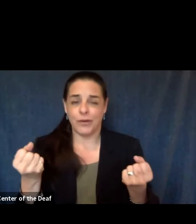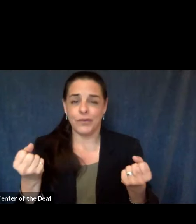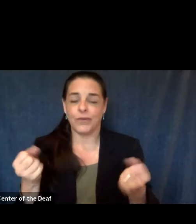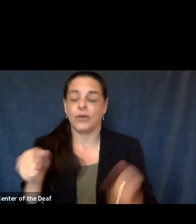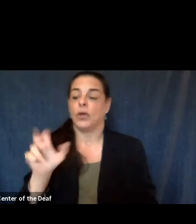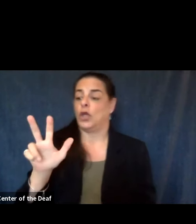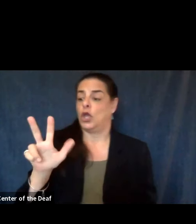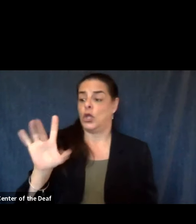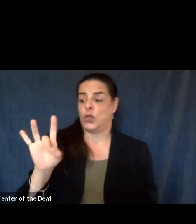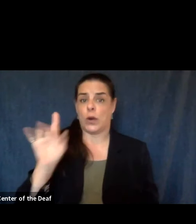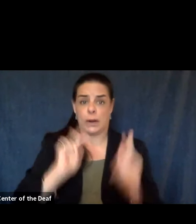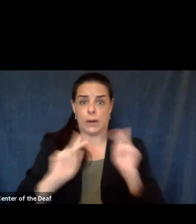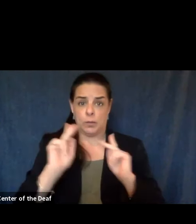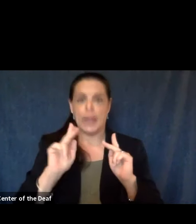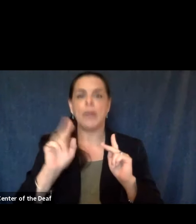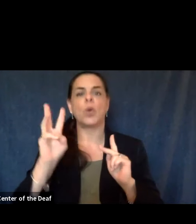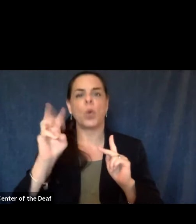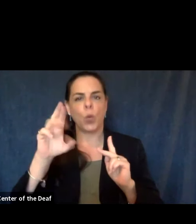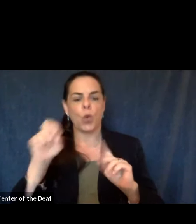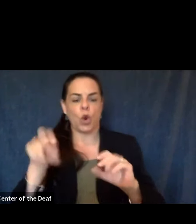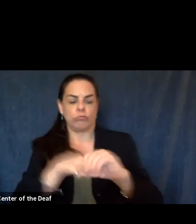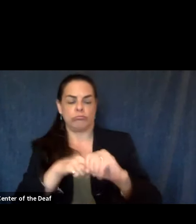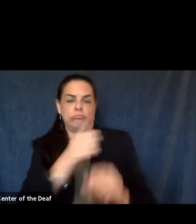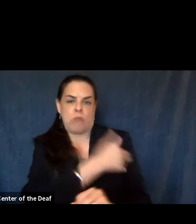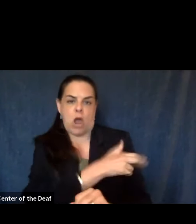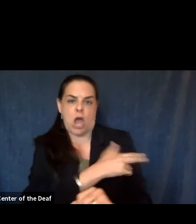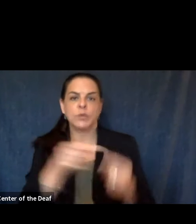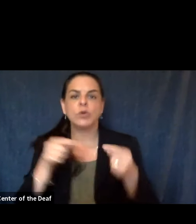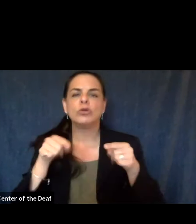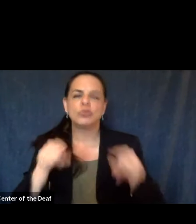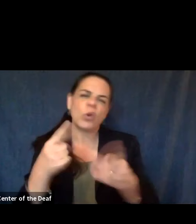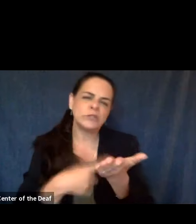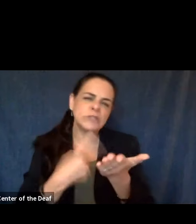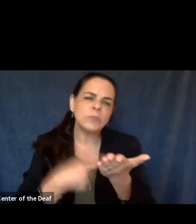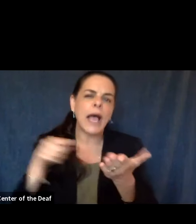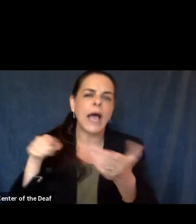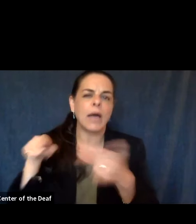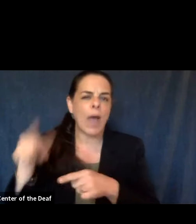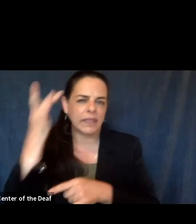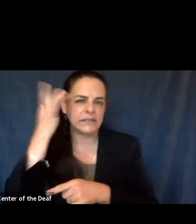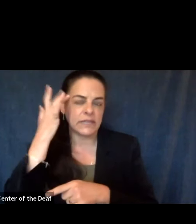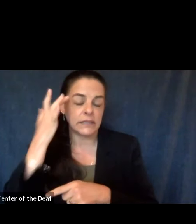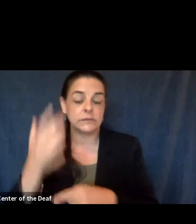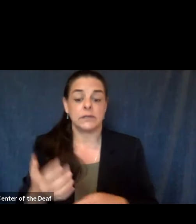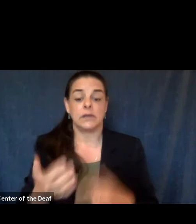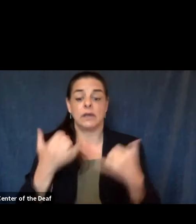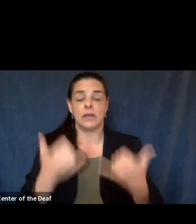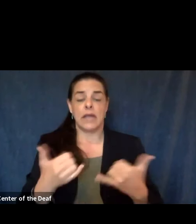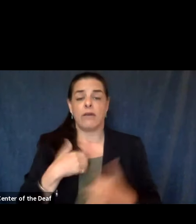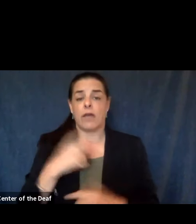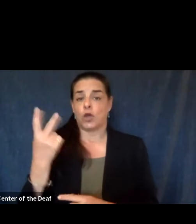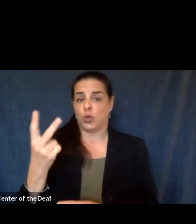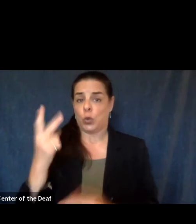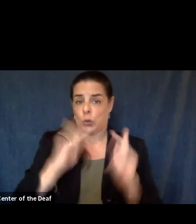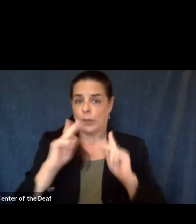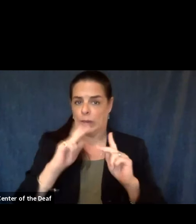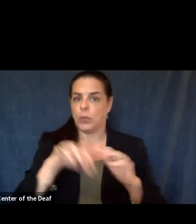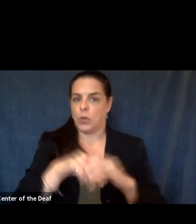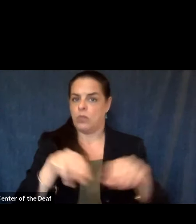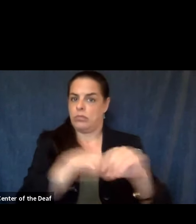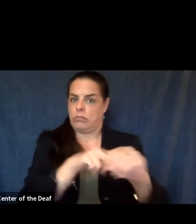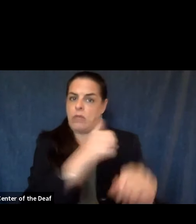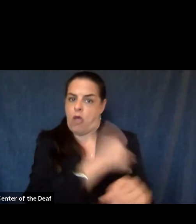38 individuals have been hospitalized at some point in their illness. And we have 2 Knox County residents that are currently